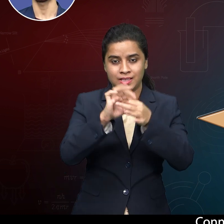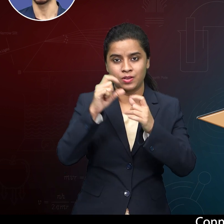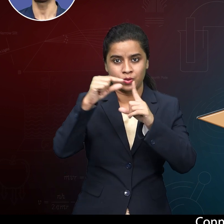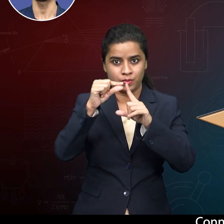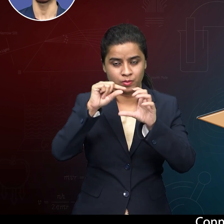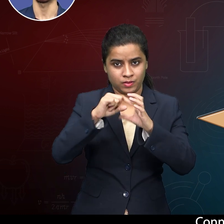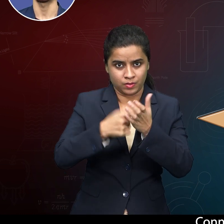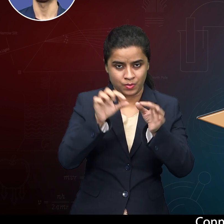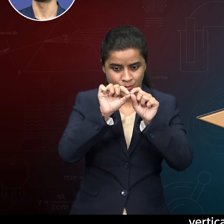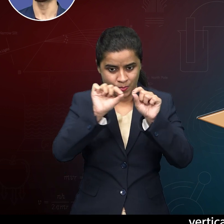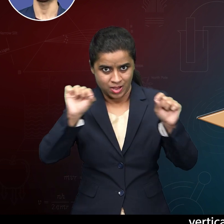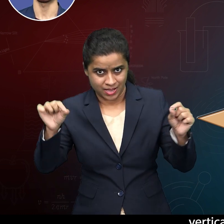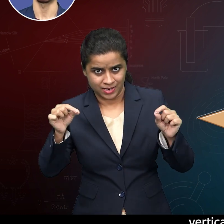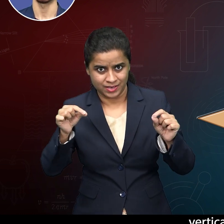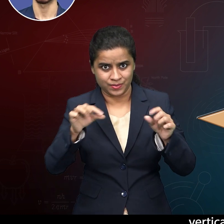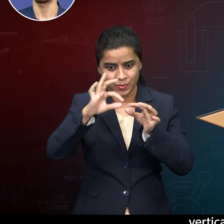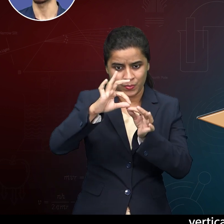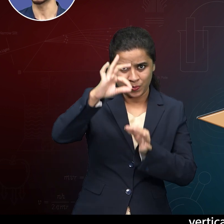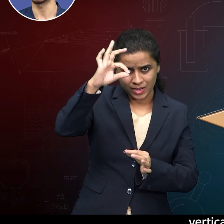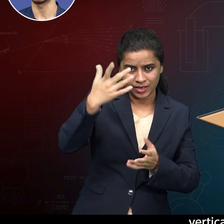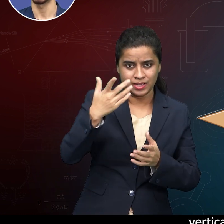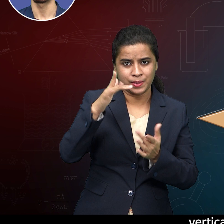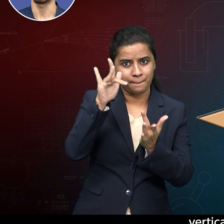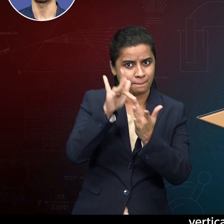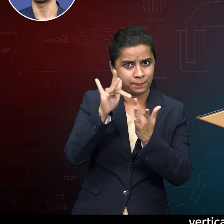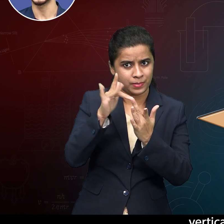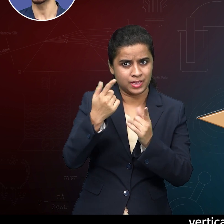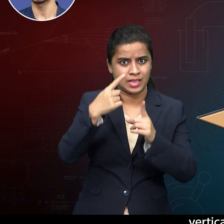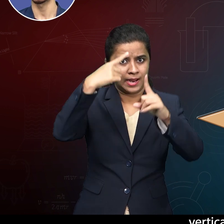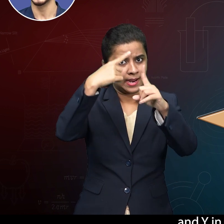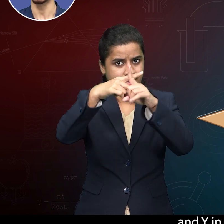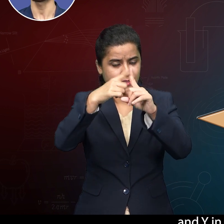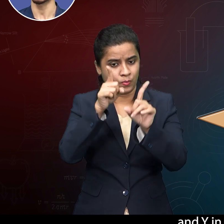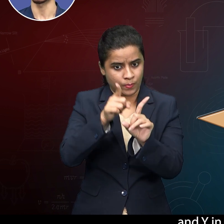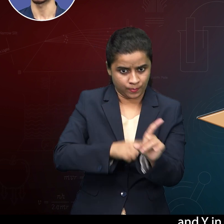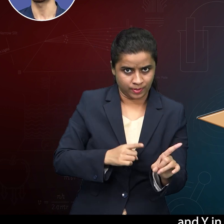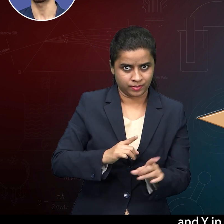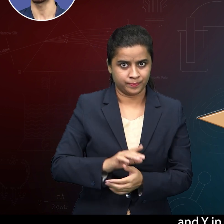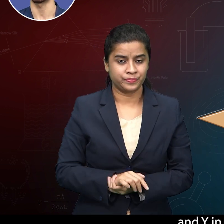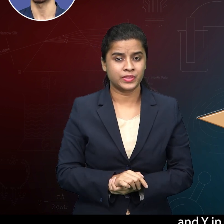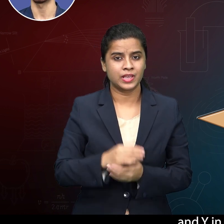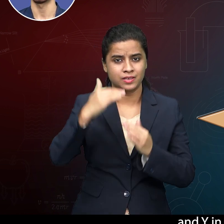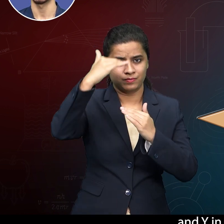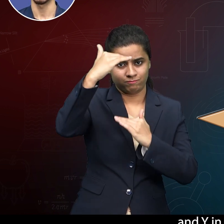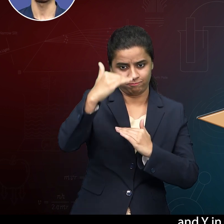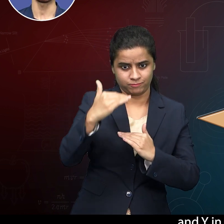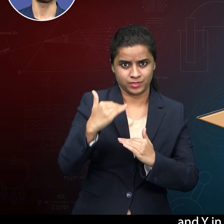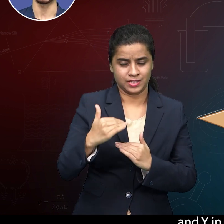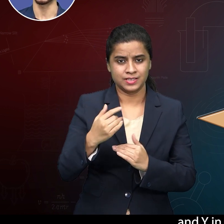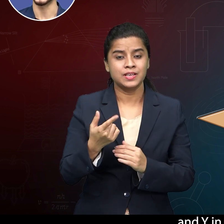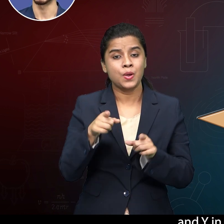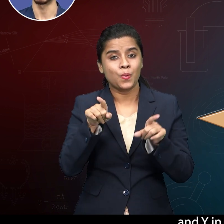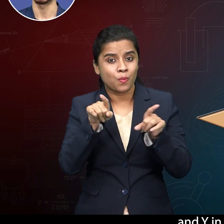Connect the copper wire vertically between points X and Y in series with